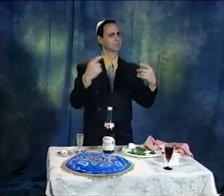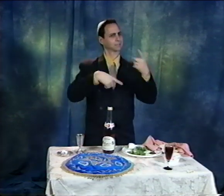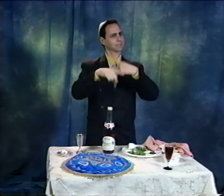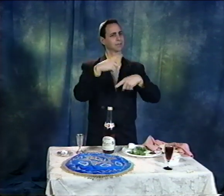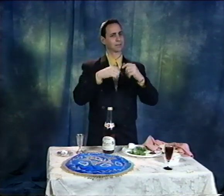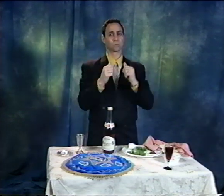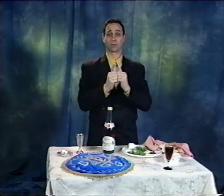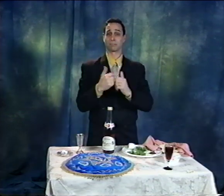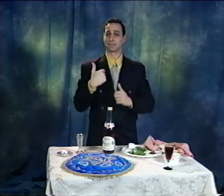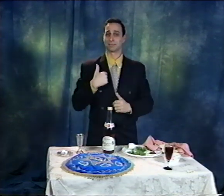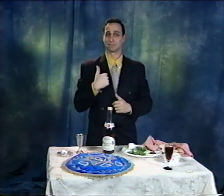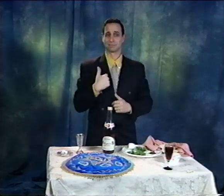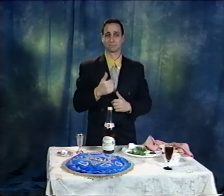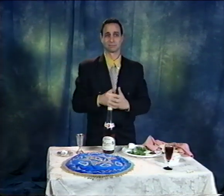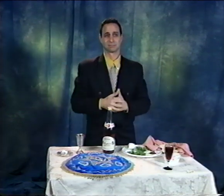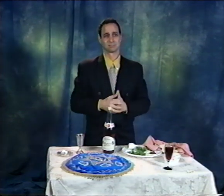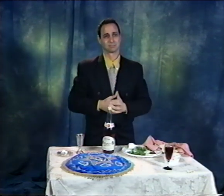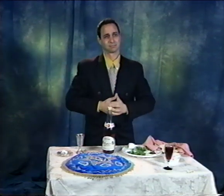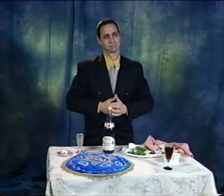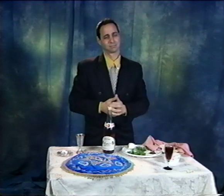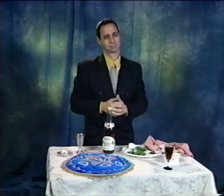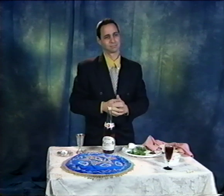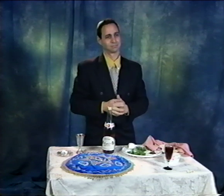Go ahead, read it with me.